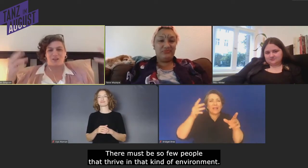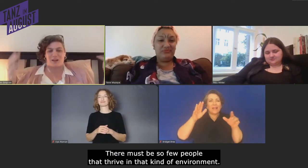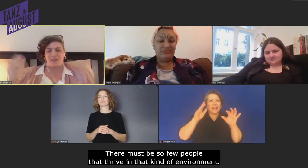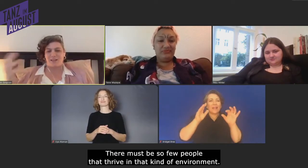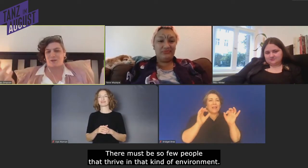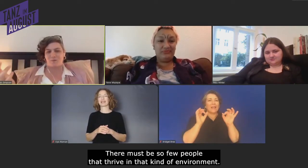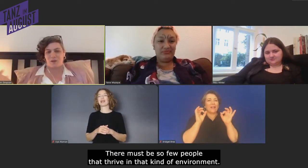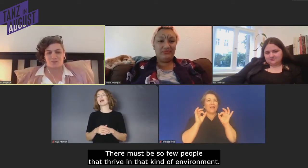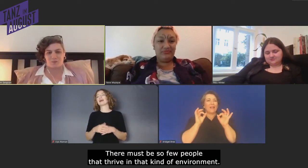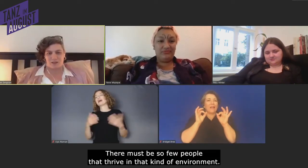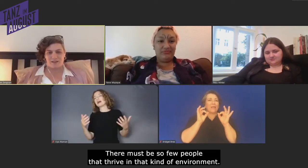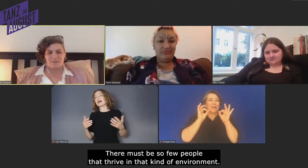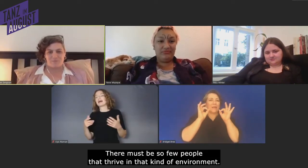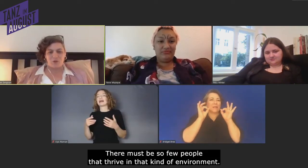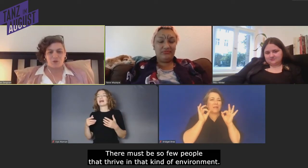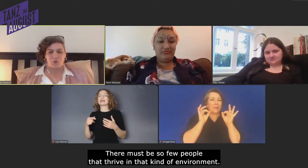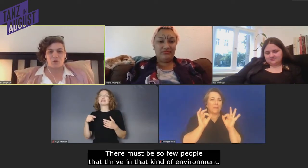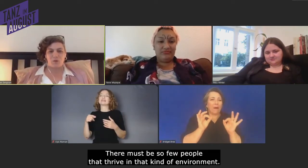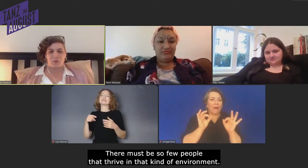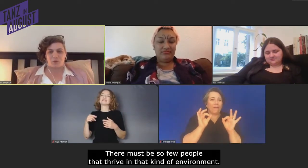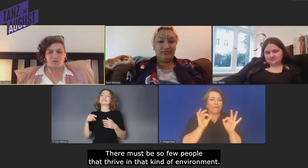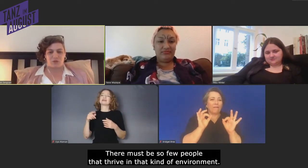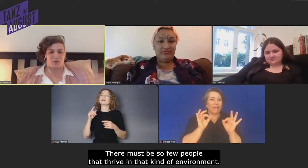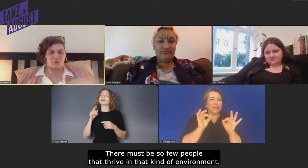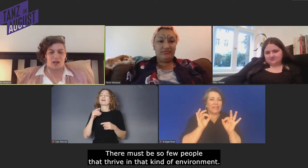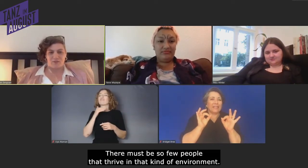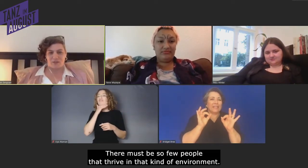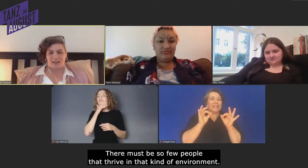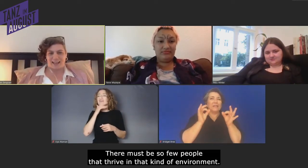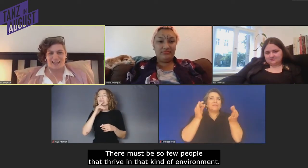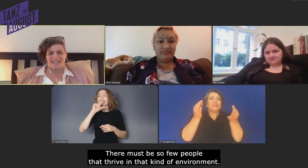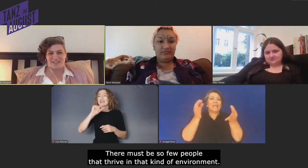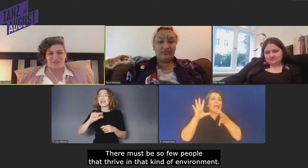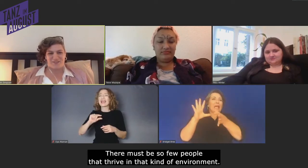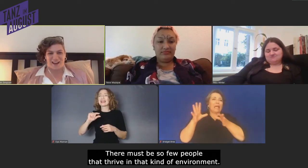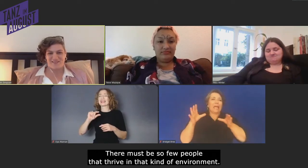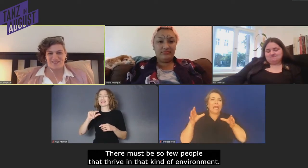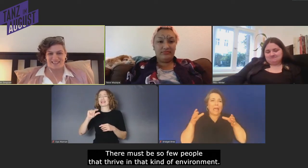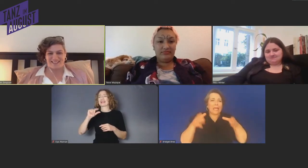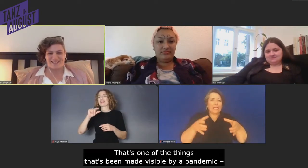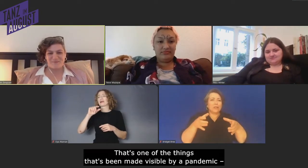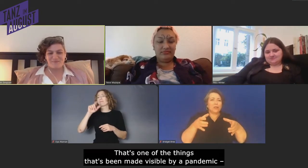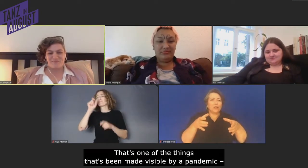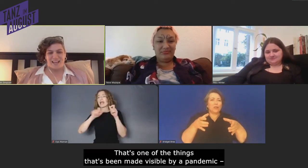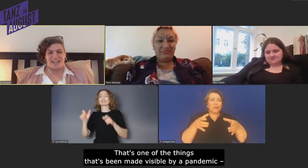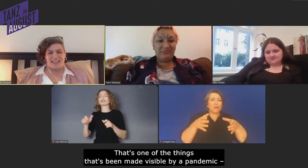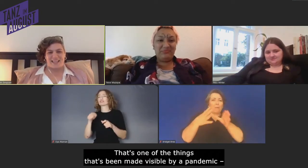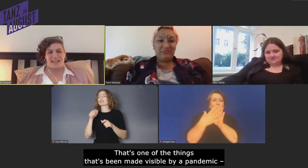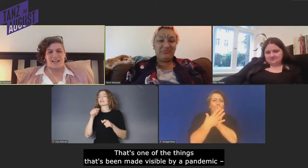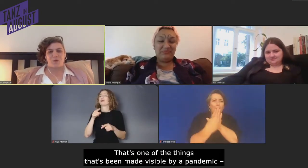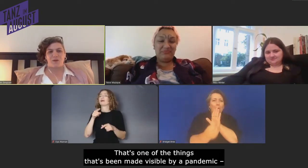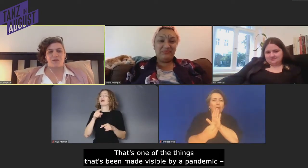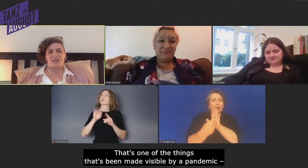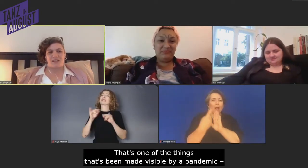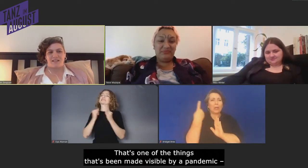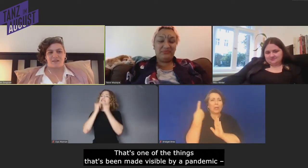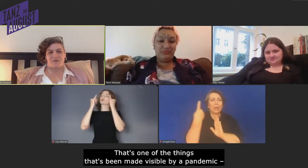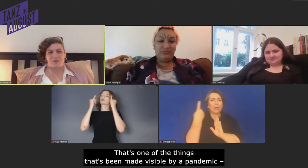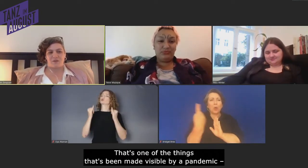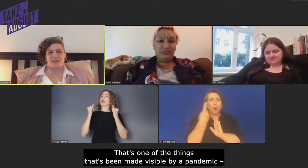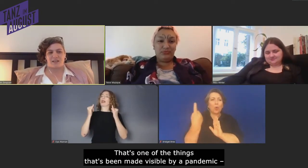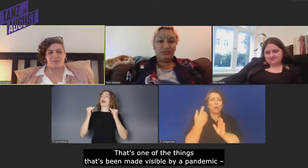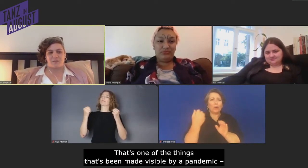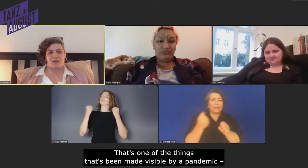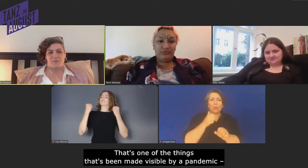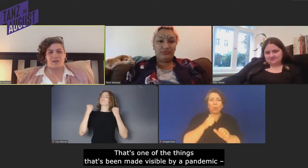model. I mean, there must be so few people that really thrive in that kind of environment. And I think that's one of the things that feels